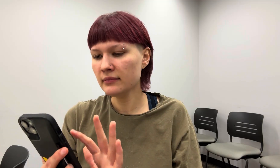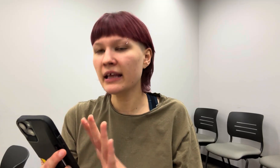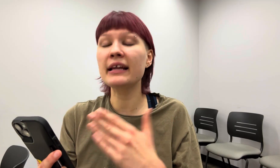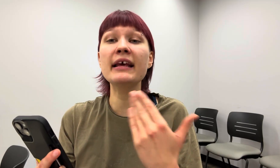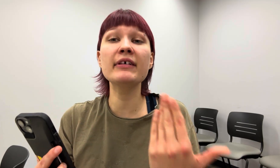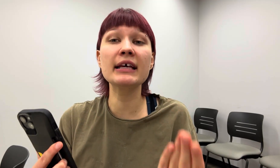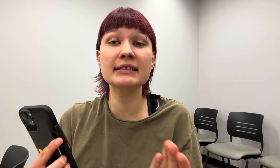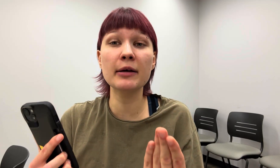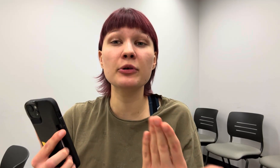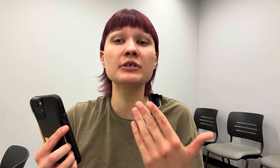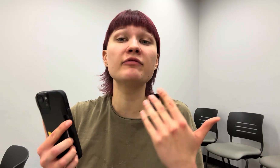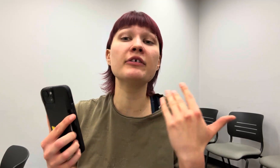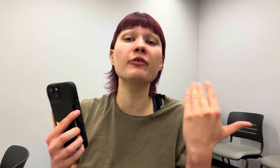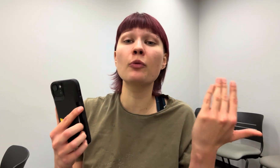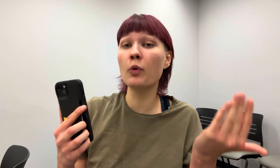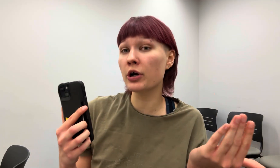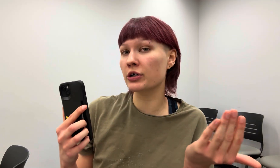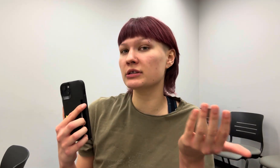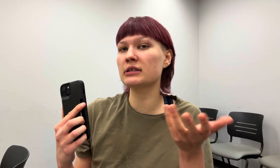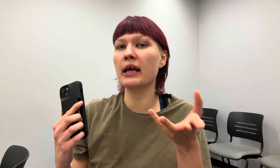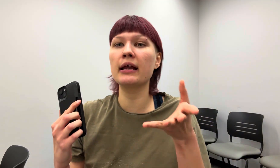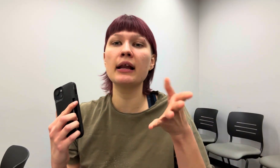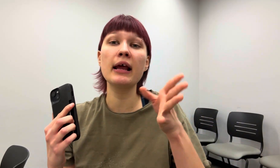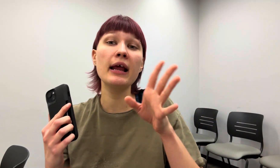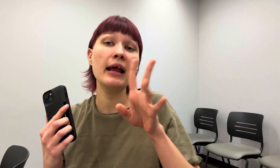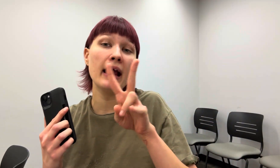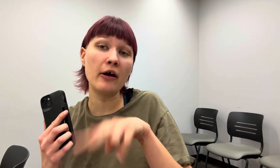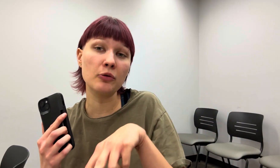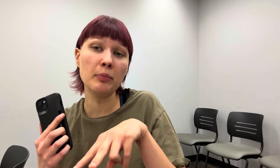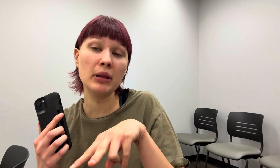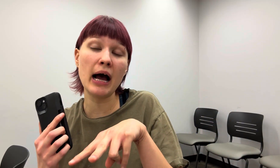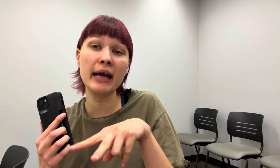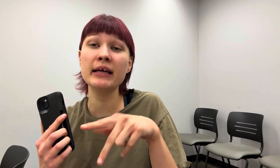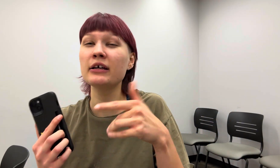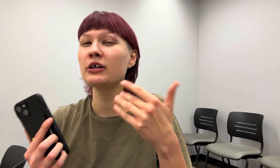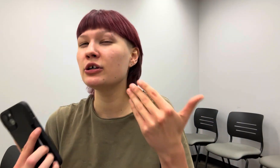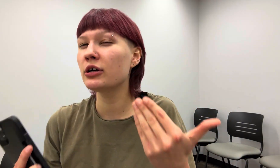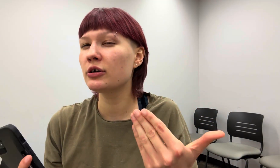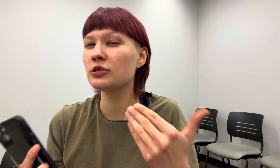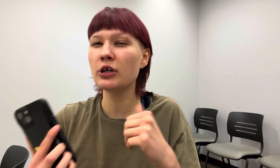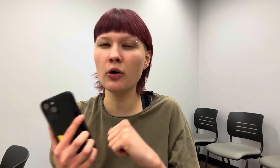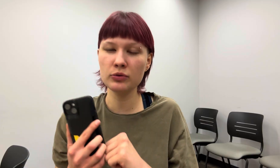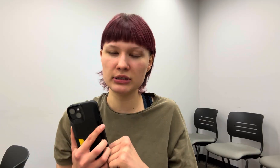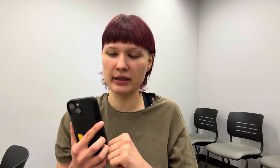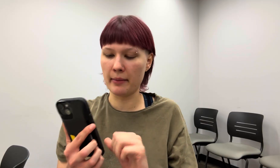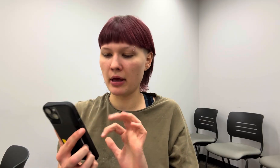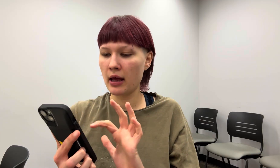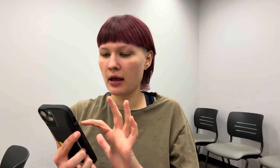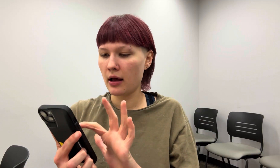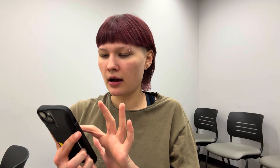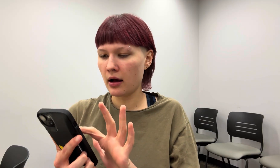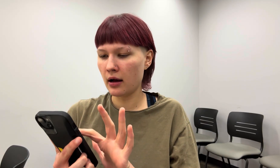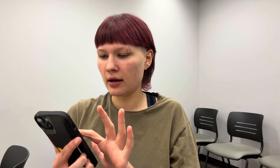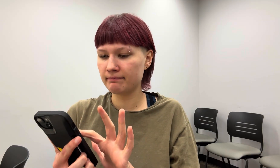and giving examples of different words and how to apply tone to them.